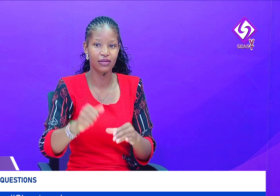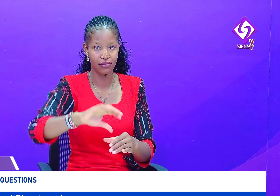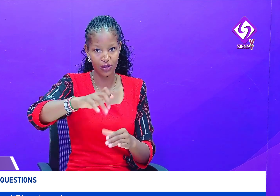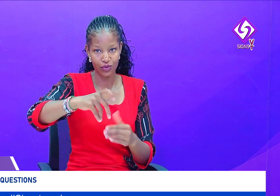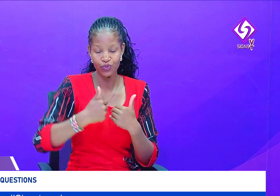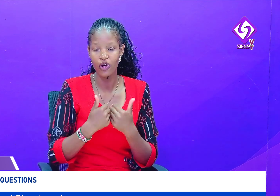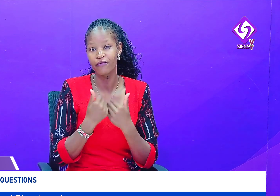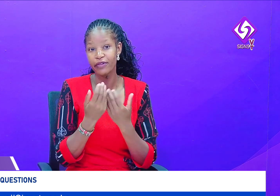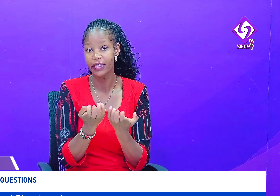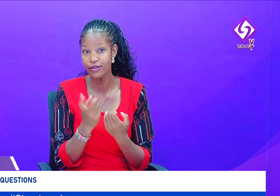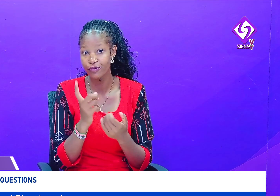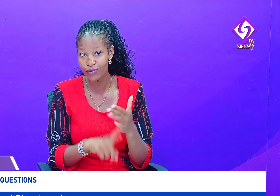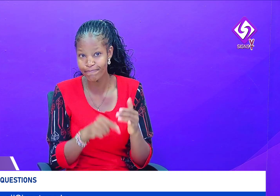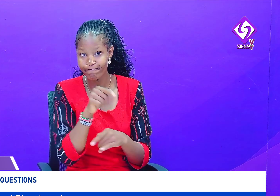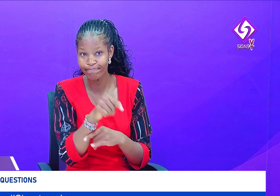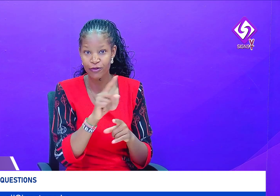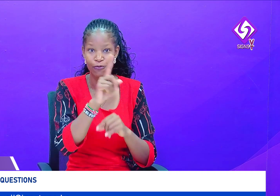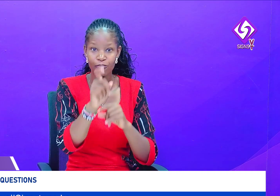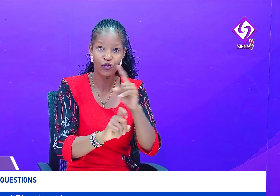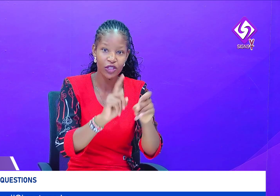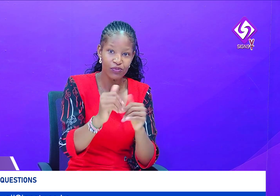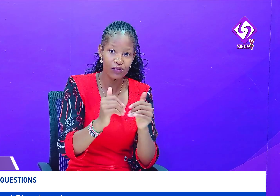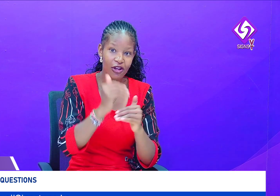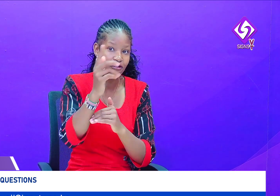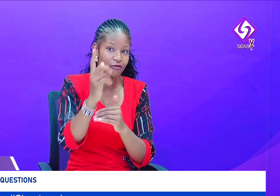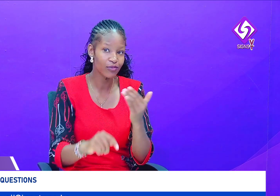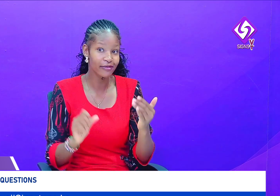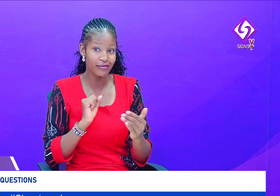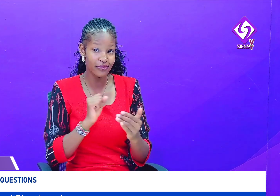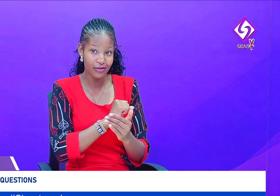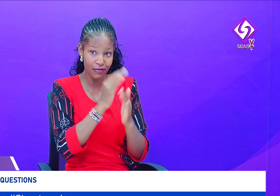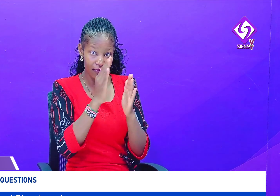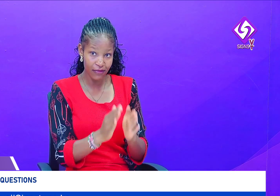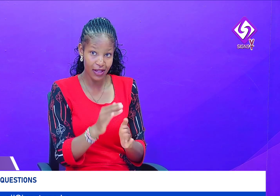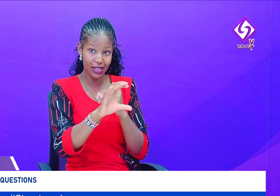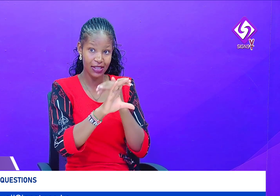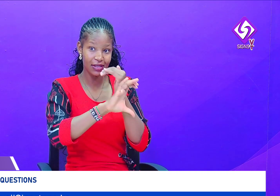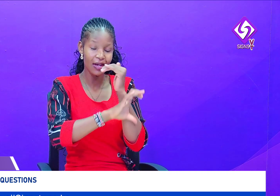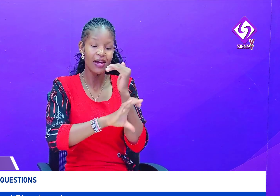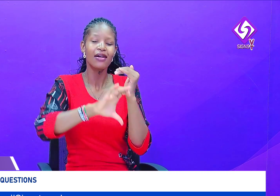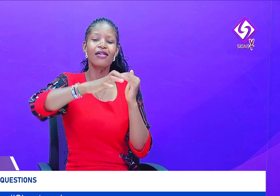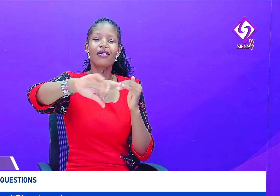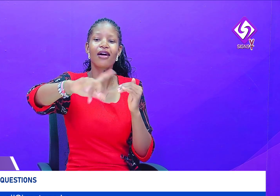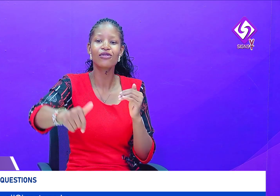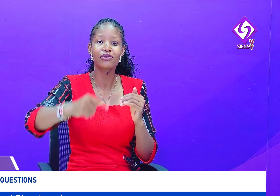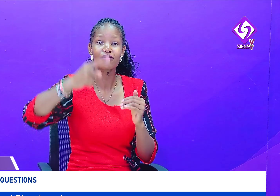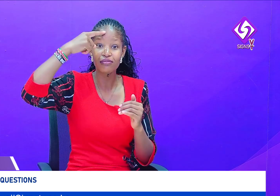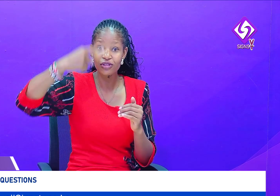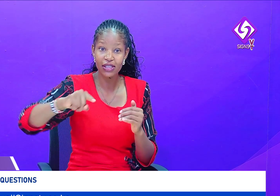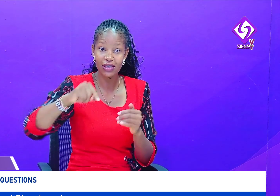and other finance officers in the county have been questioned after the Senate